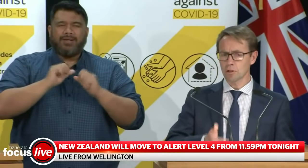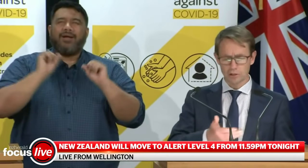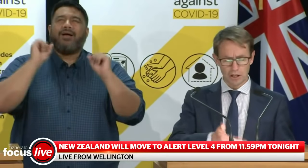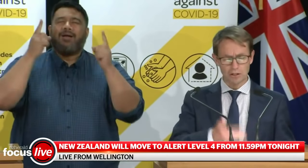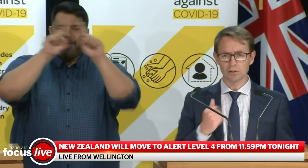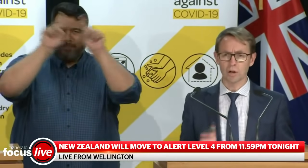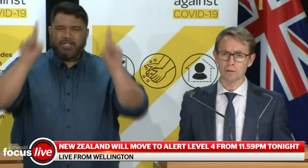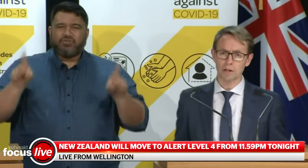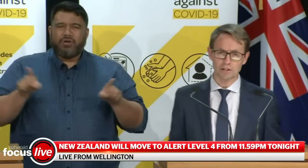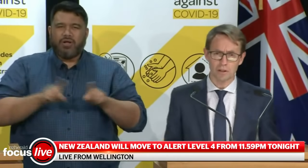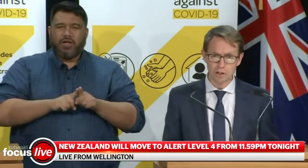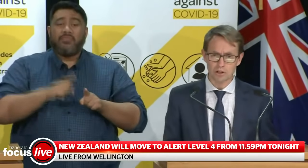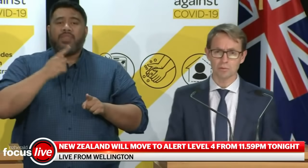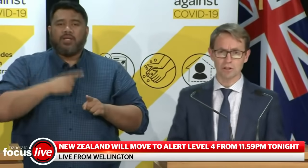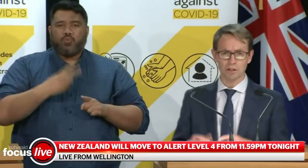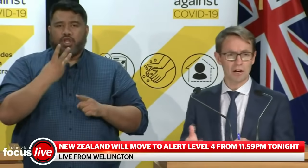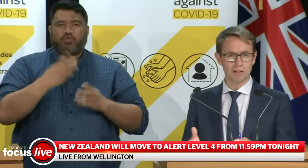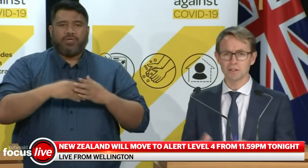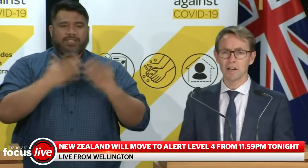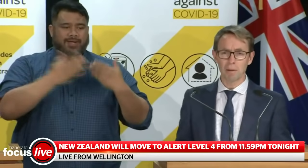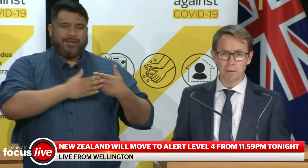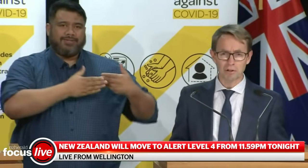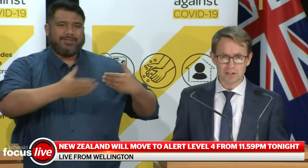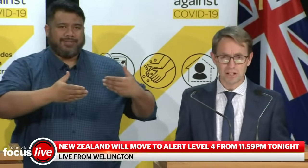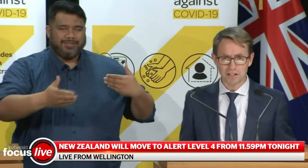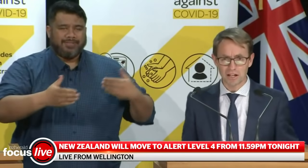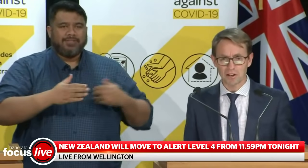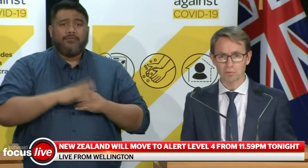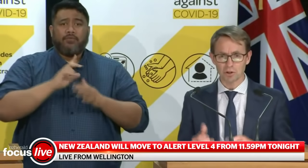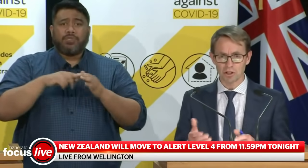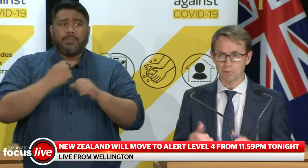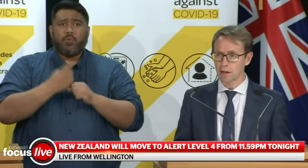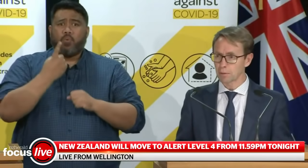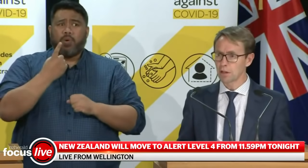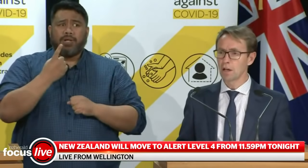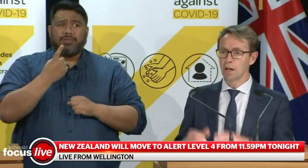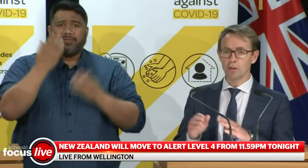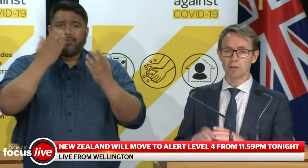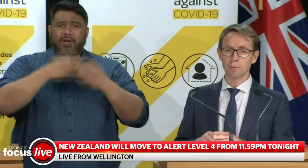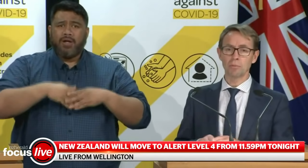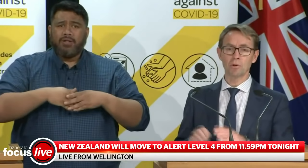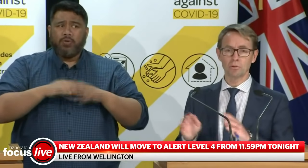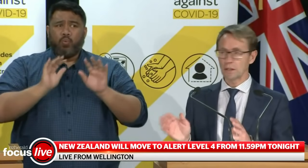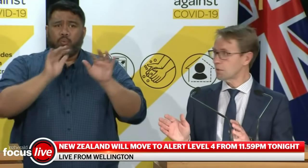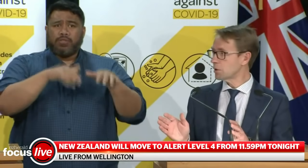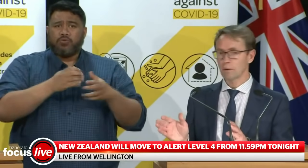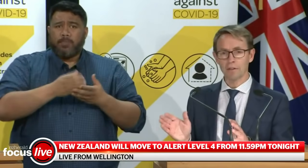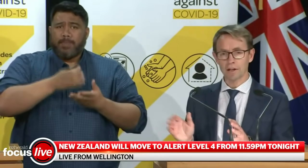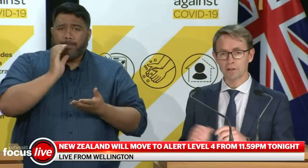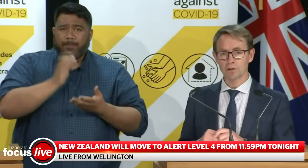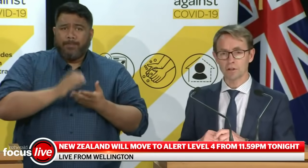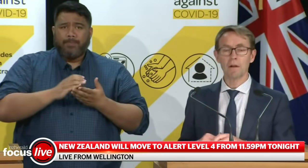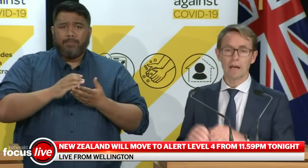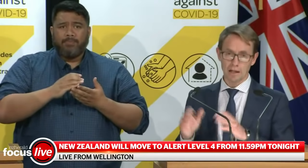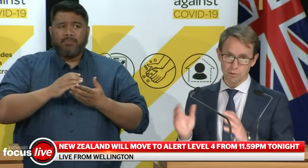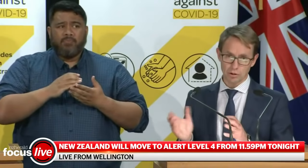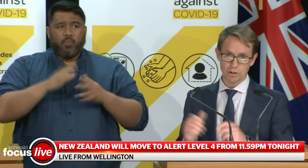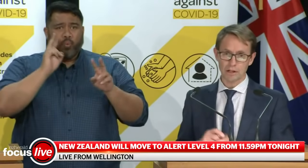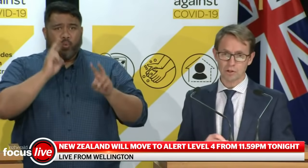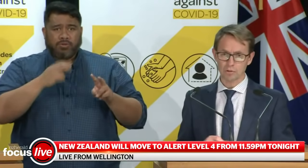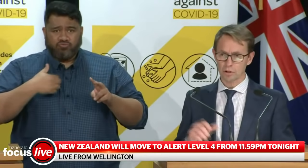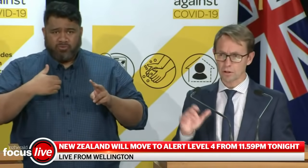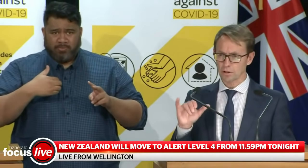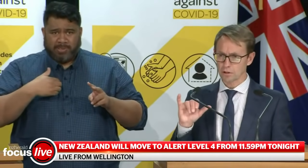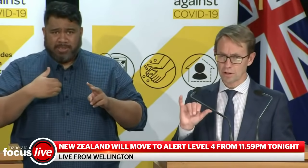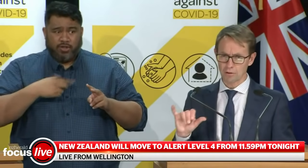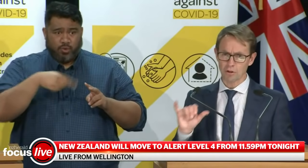of those locations. One of the ones I mentioned was a crowded pub on a Saturday night watching the rugby. Those people could be anywhere around the country, and we want to